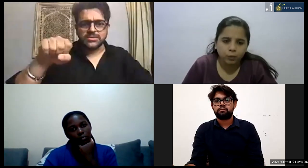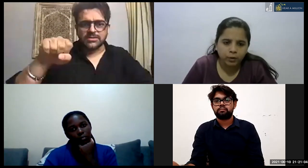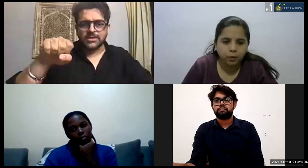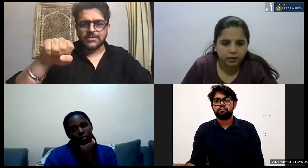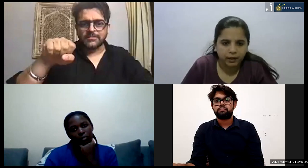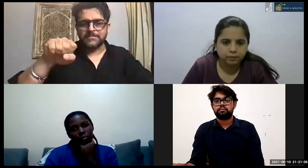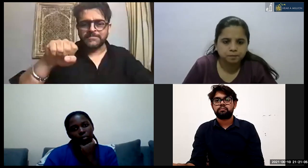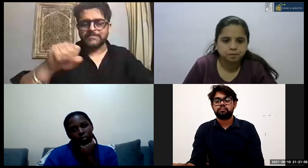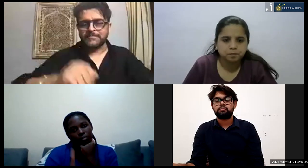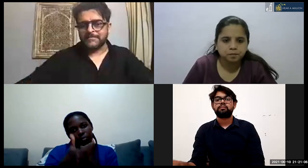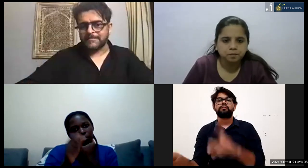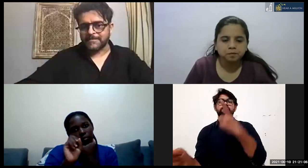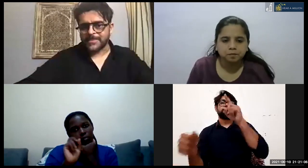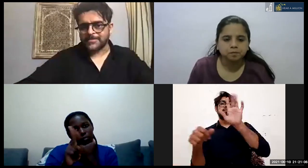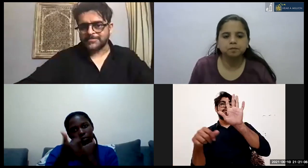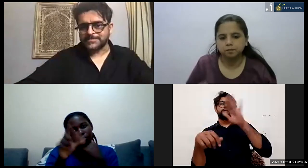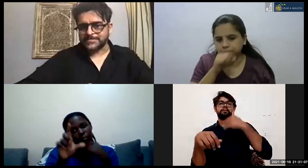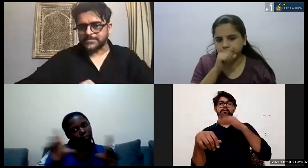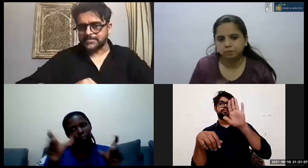that's the more important thing.